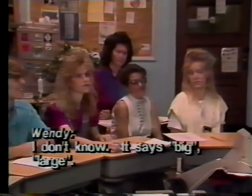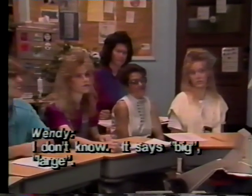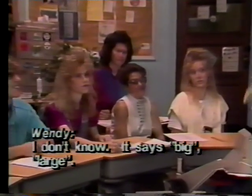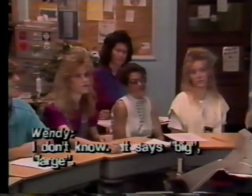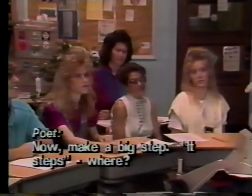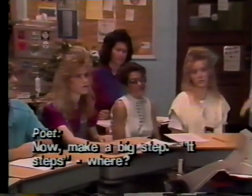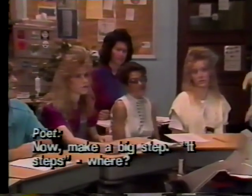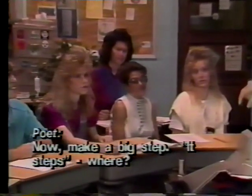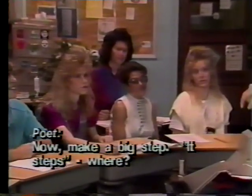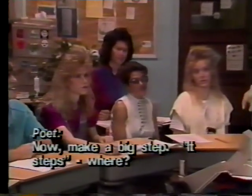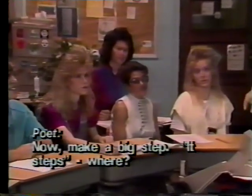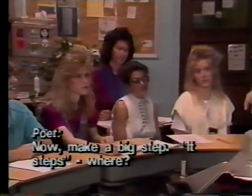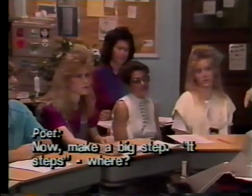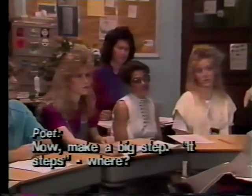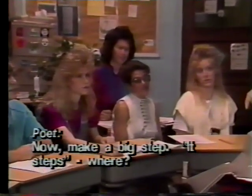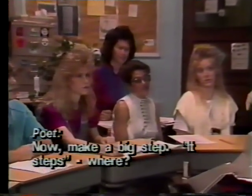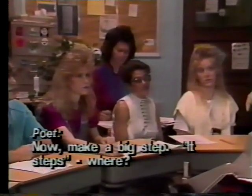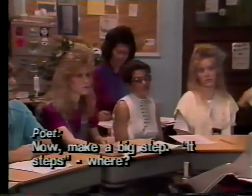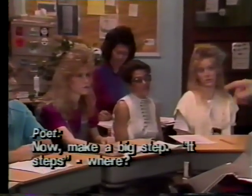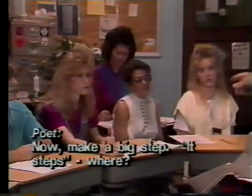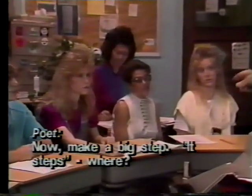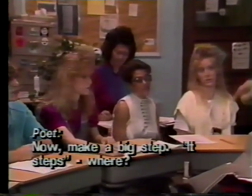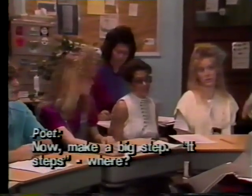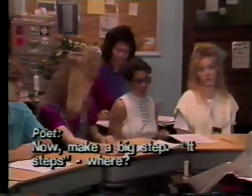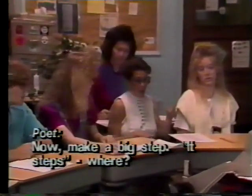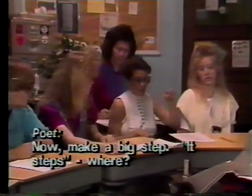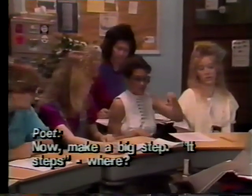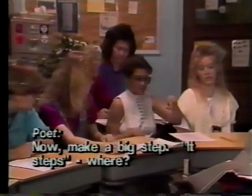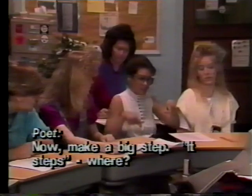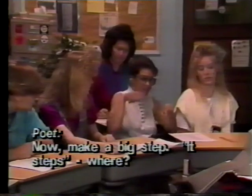You stop it now. Make a big stop.